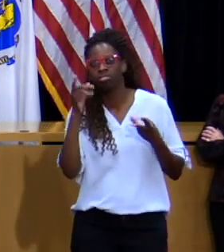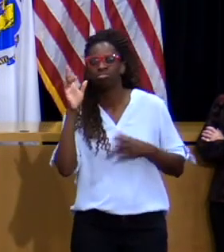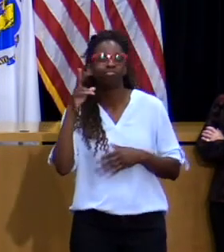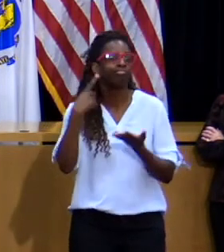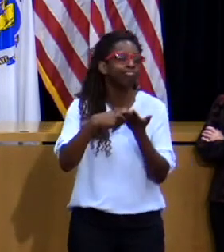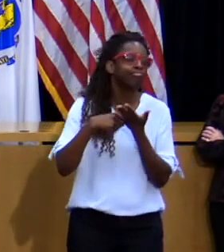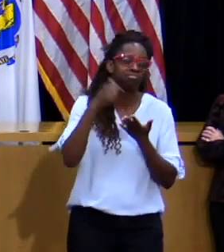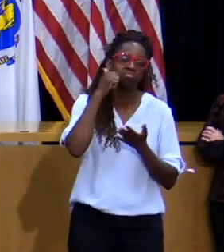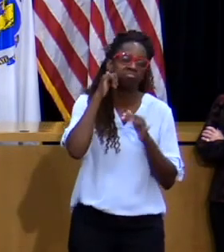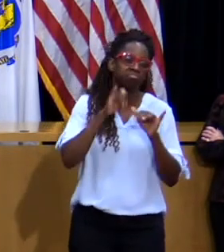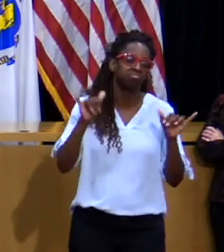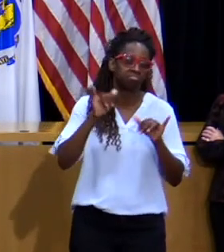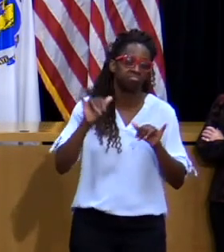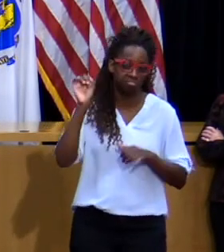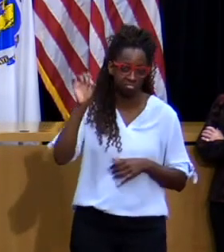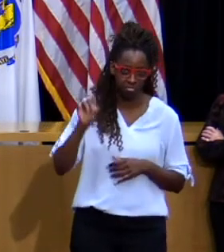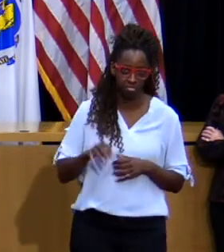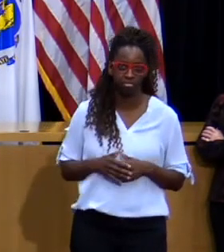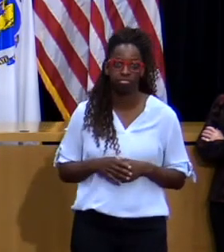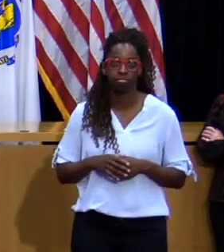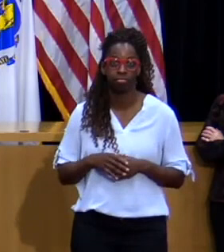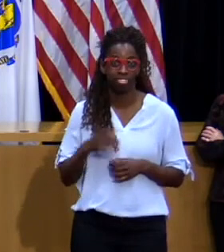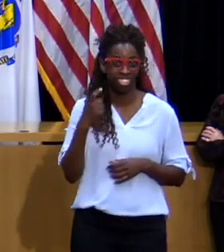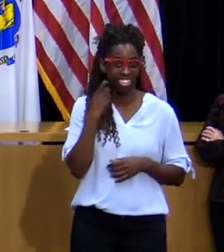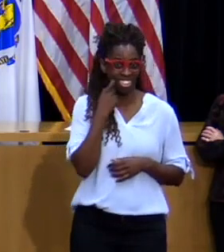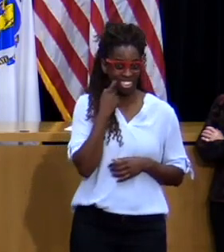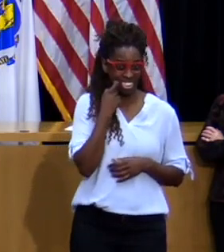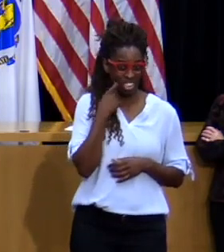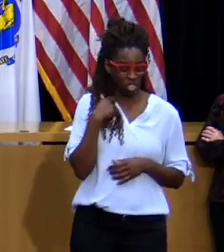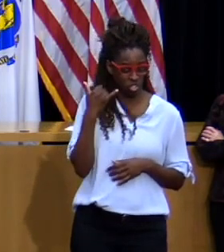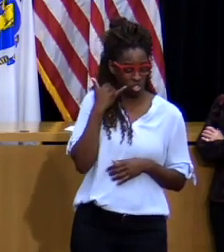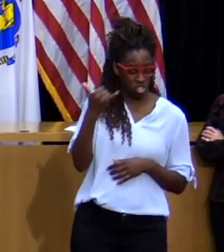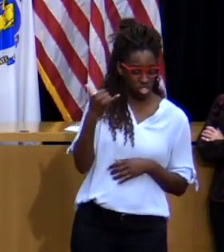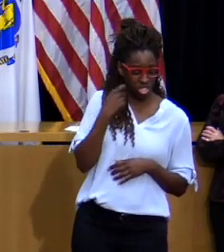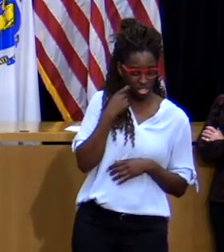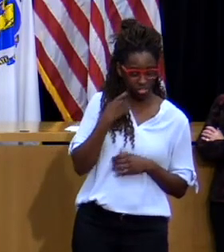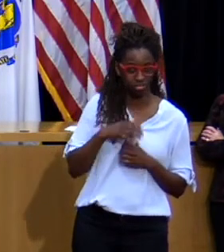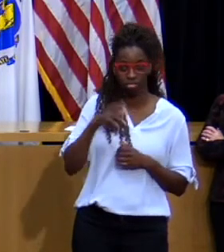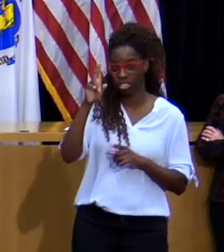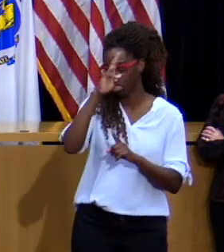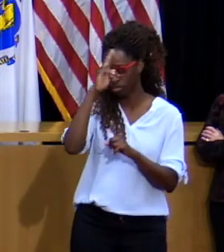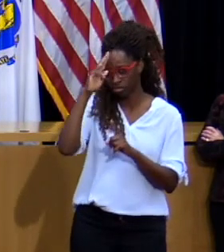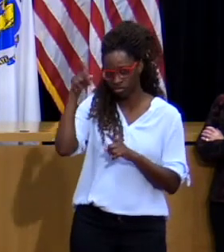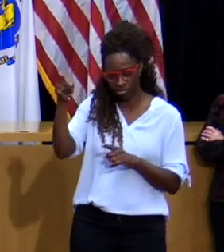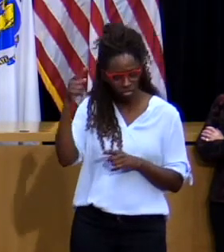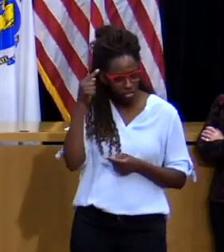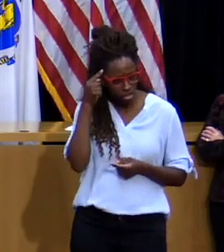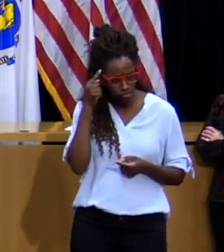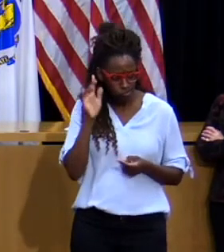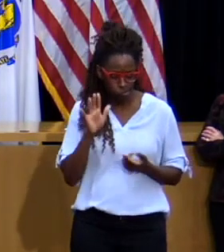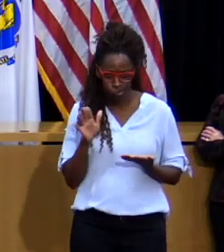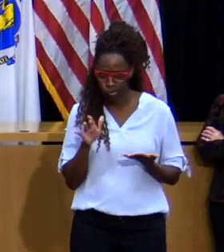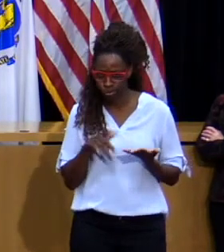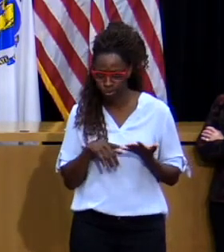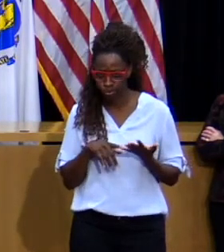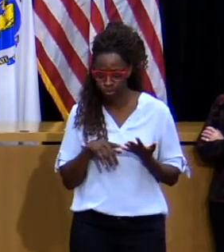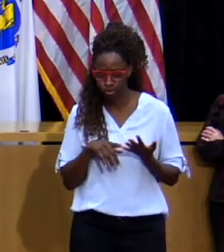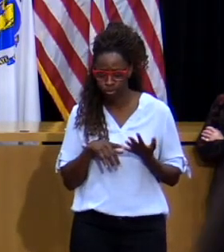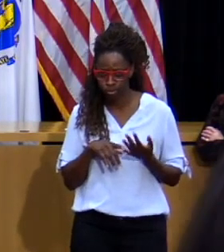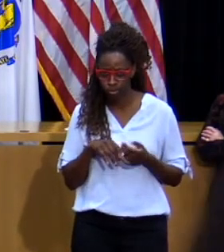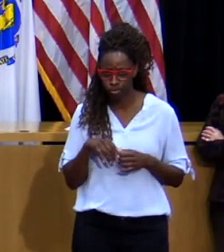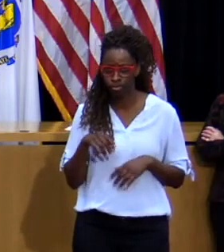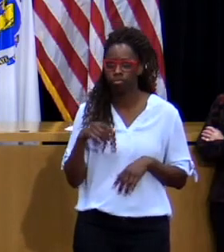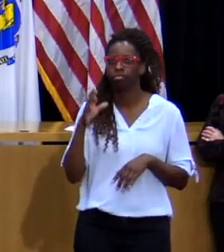tell you that on the last call we had, which was very recent, one of the things the hospitals, almost to a facility, talked about was the fact